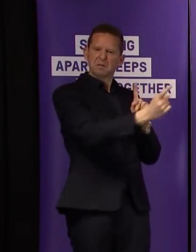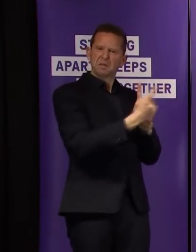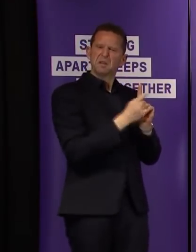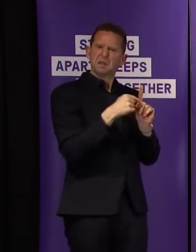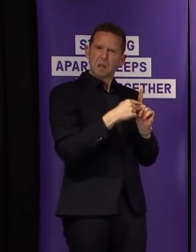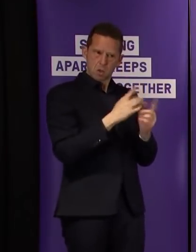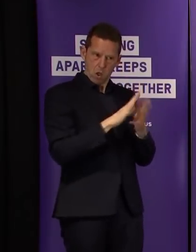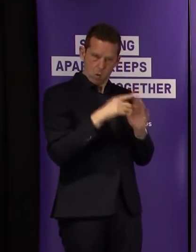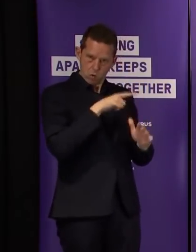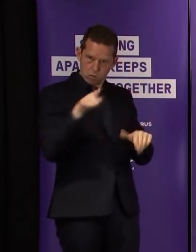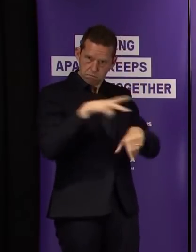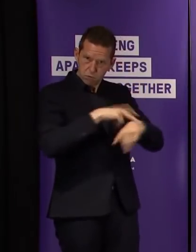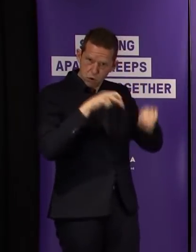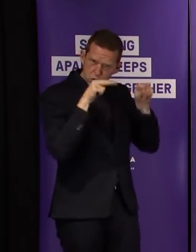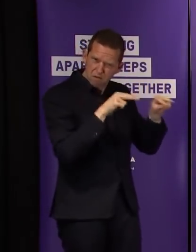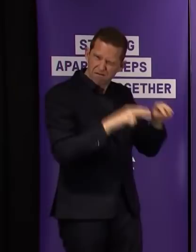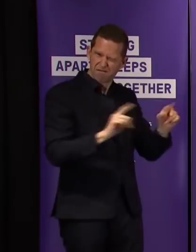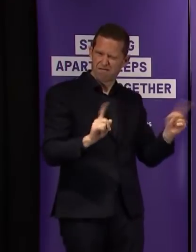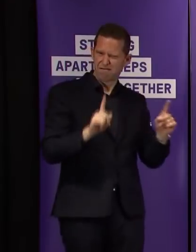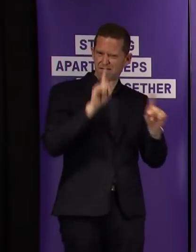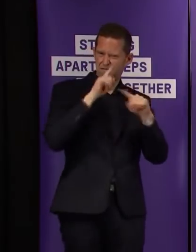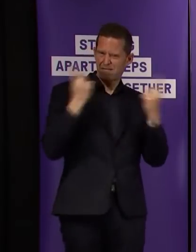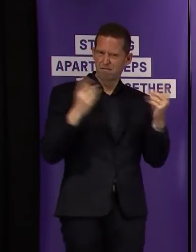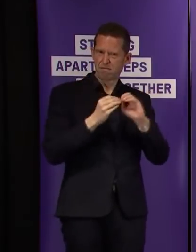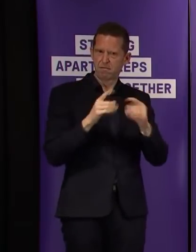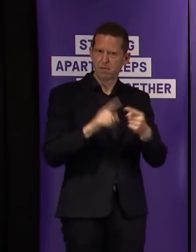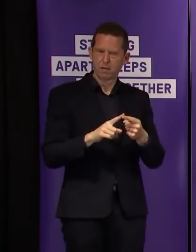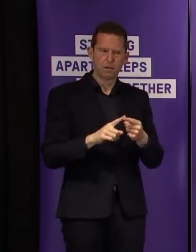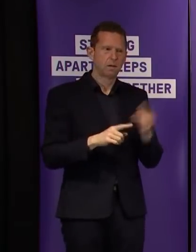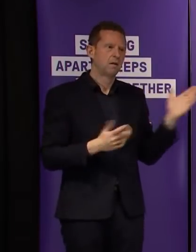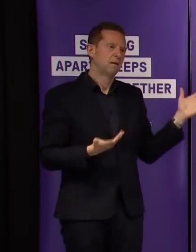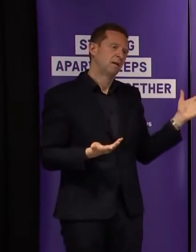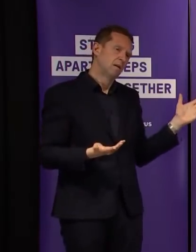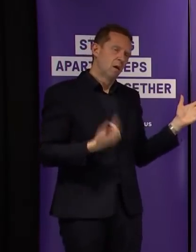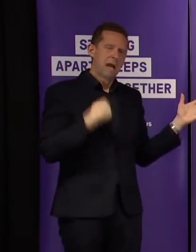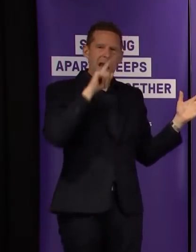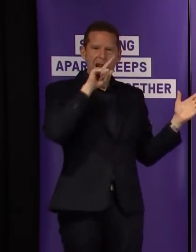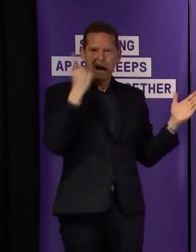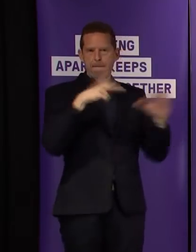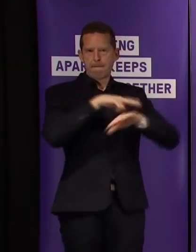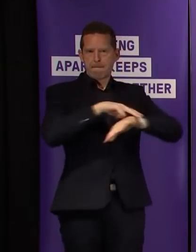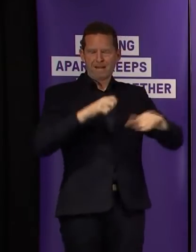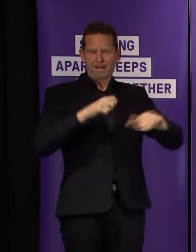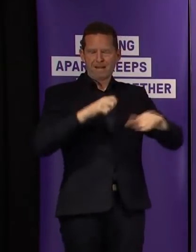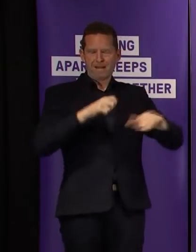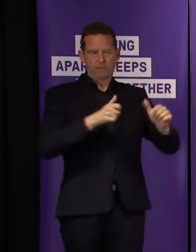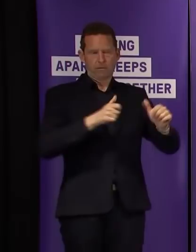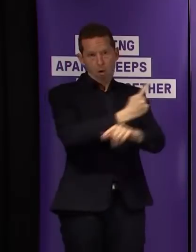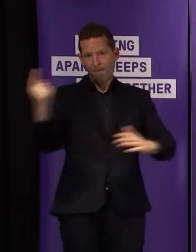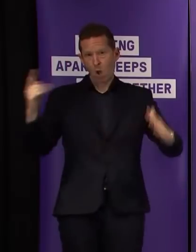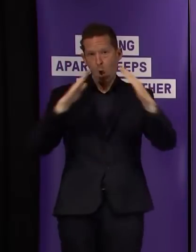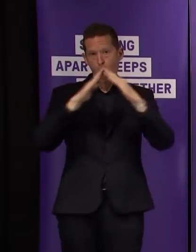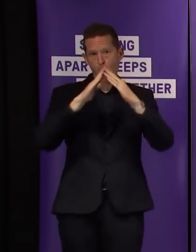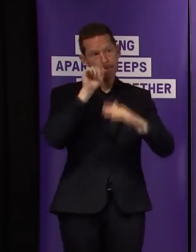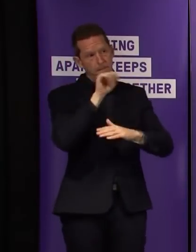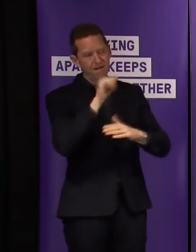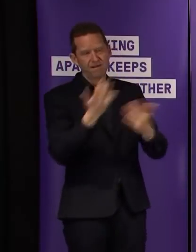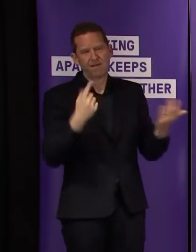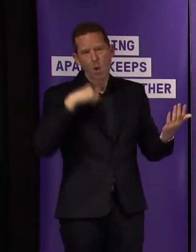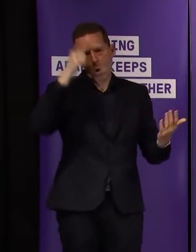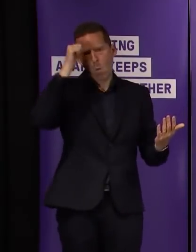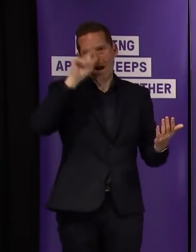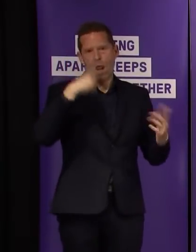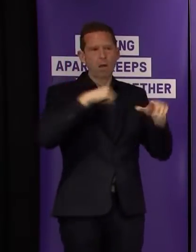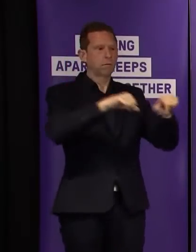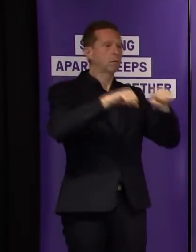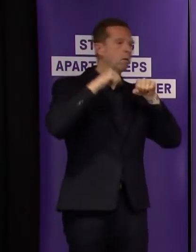of the matter is this, short of having a police officer knock on every door in the state, we can't be absolutely certain. What I'm doing is